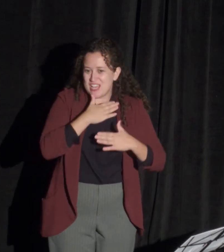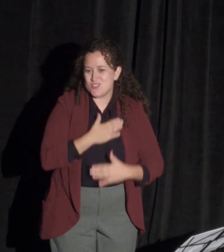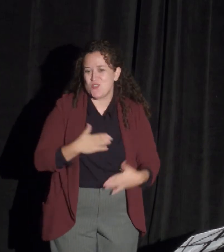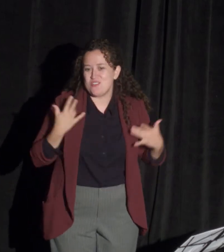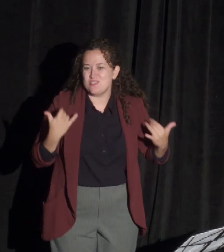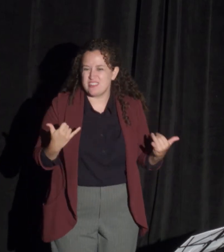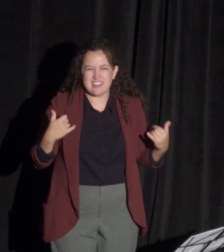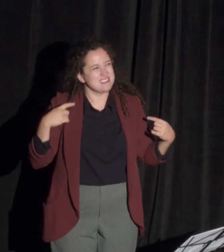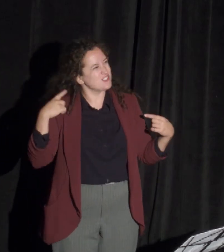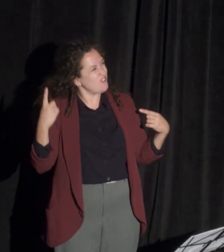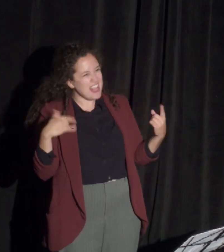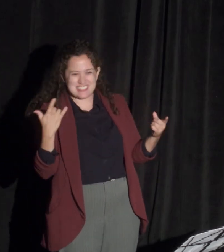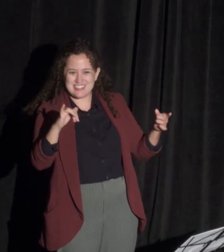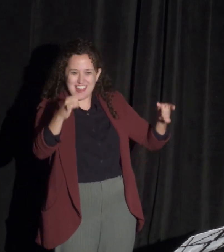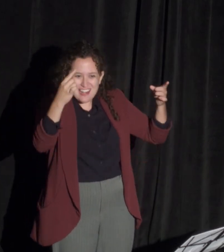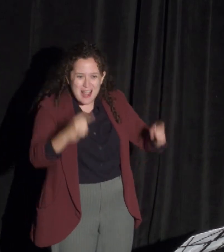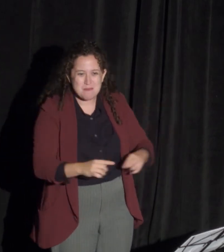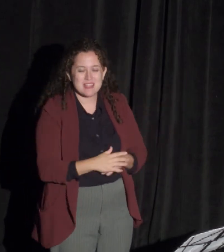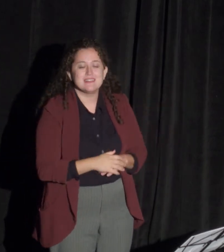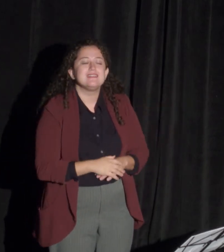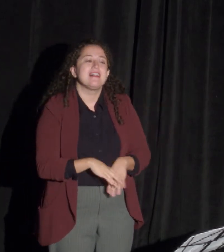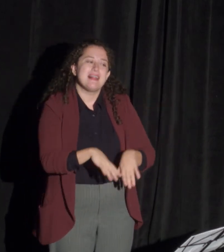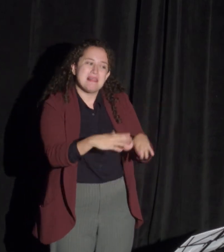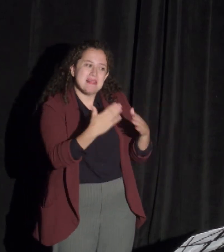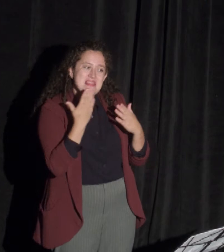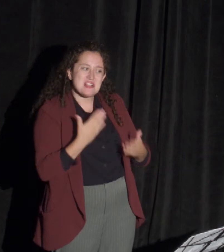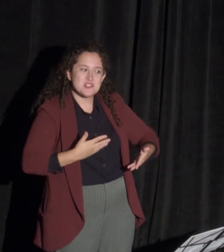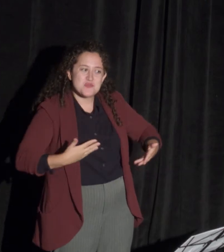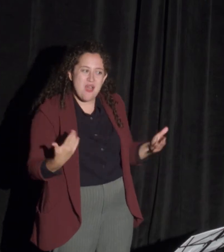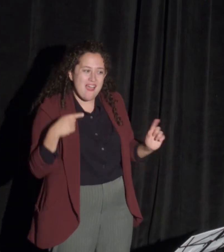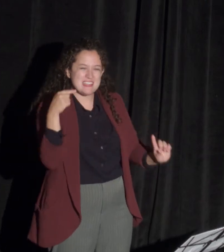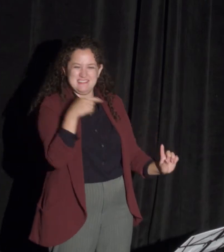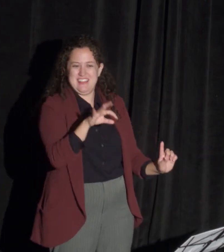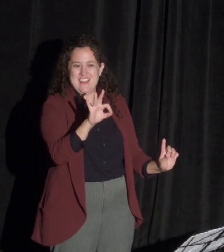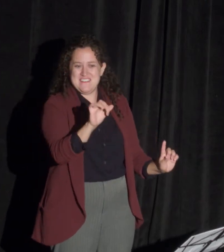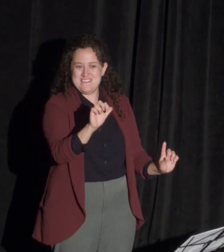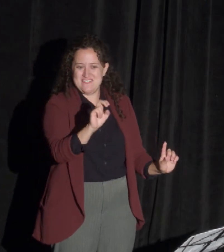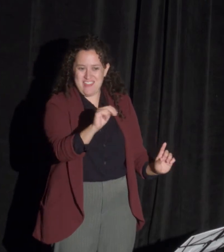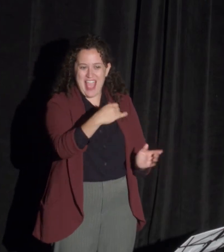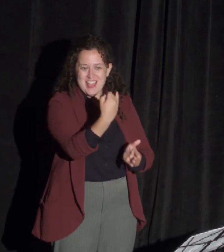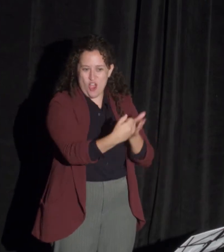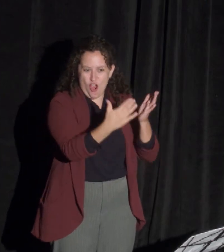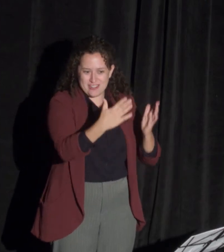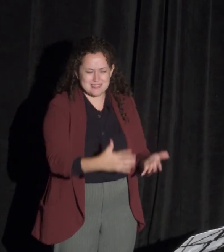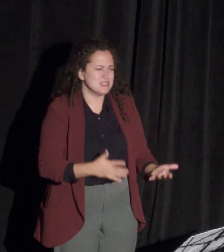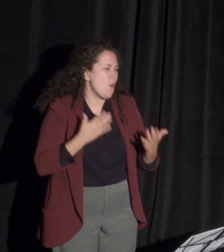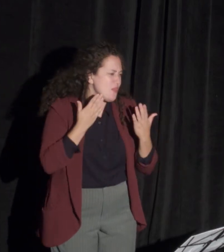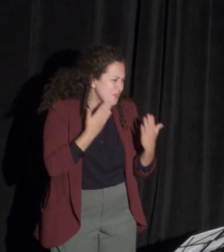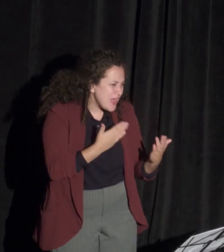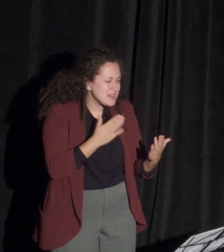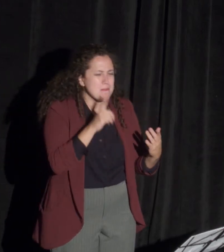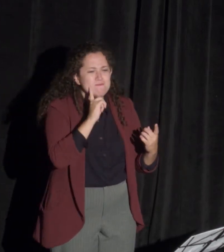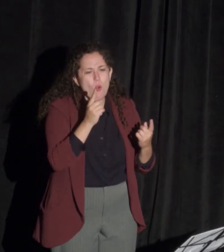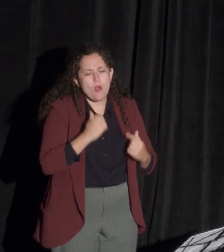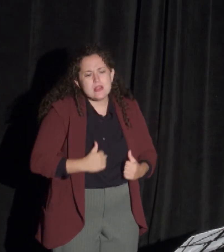And it is all thanks to fan artists, really. So let's thank them for saving civilization. And